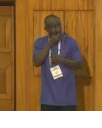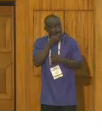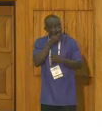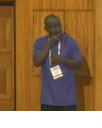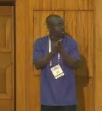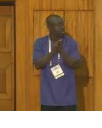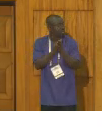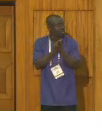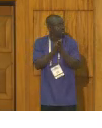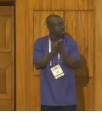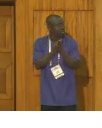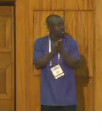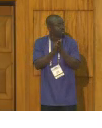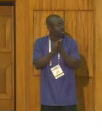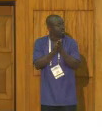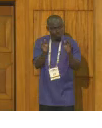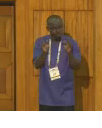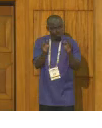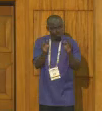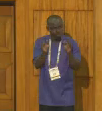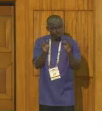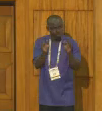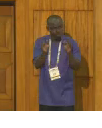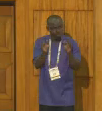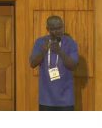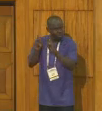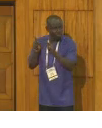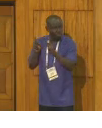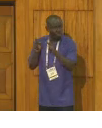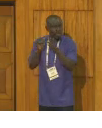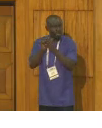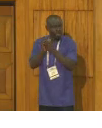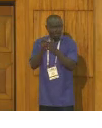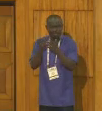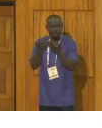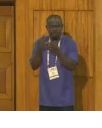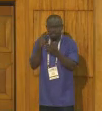particular age group as well as certain populations that the incidence rate is